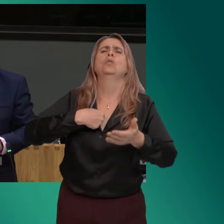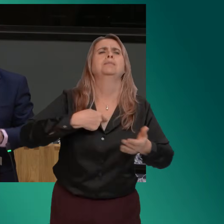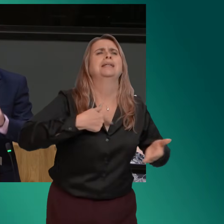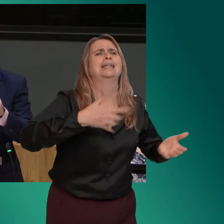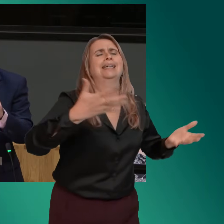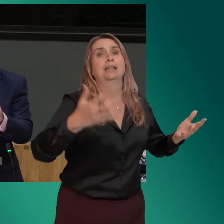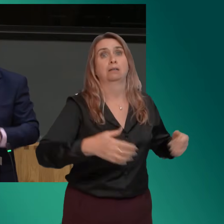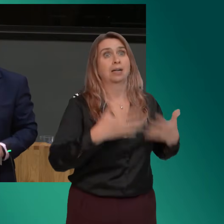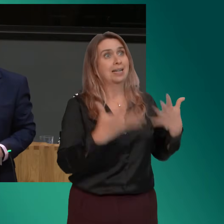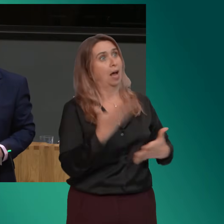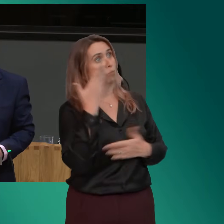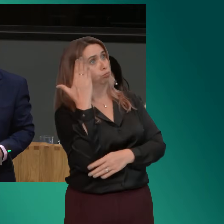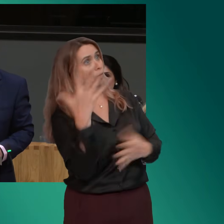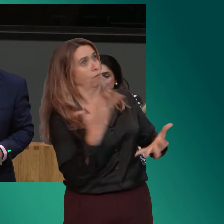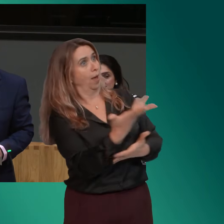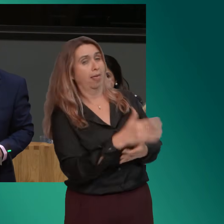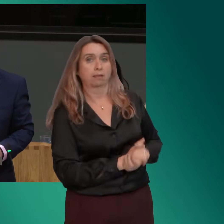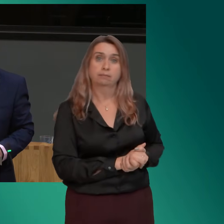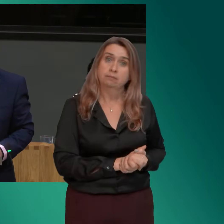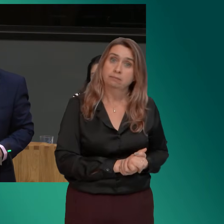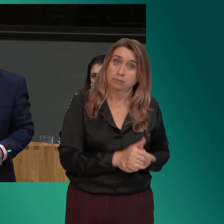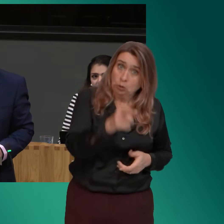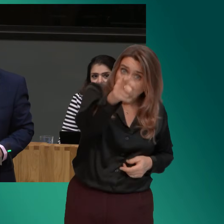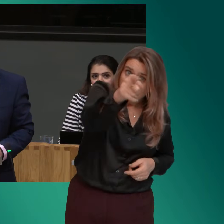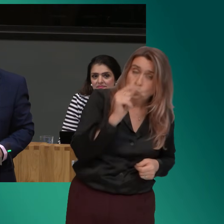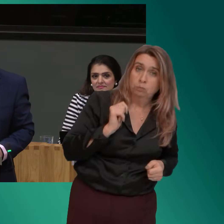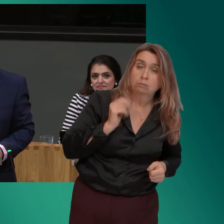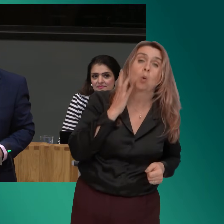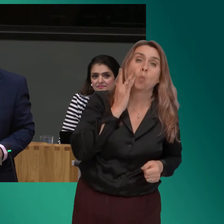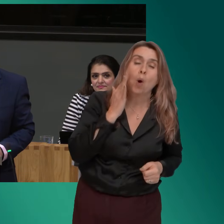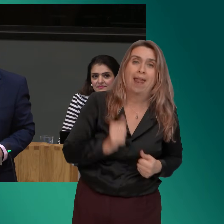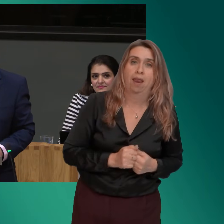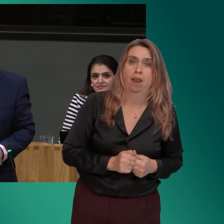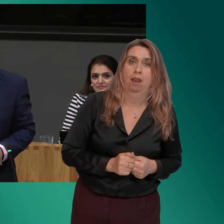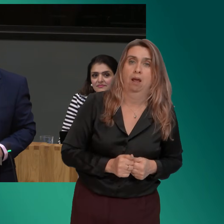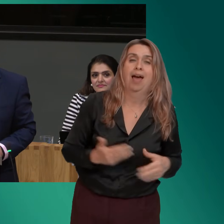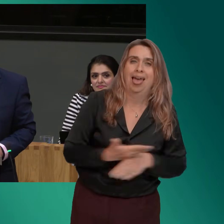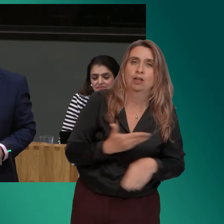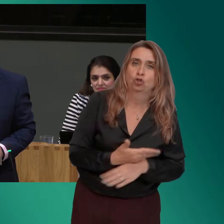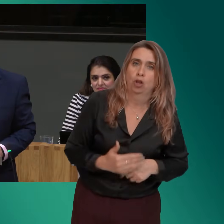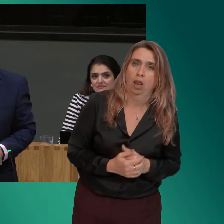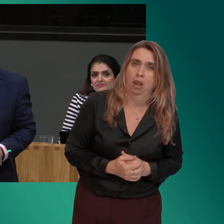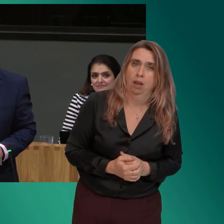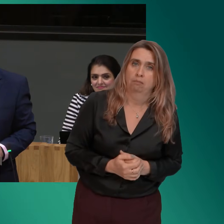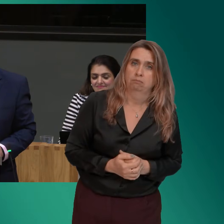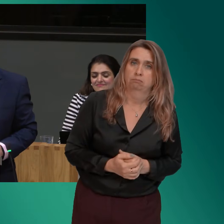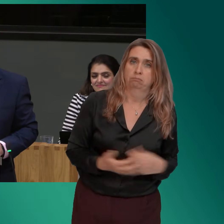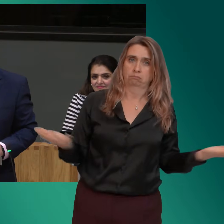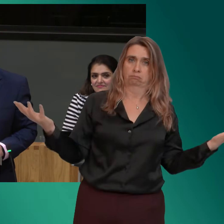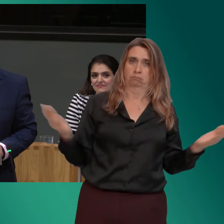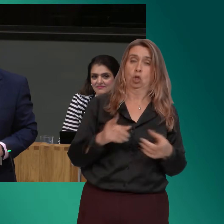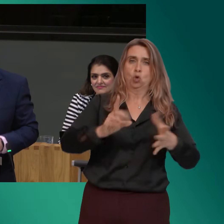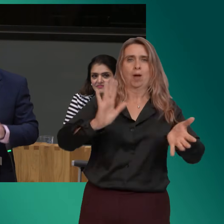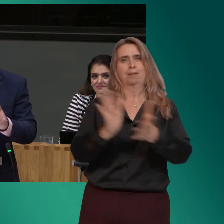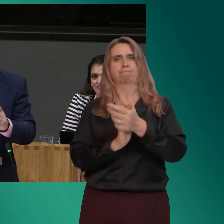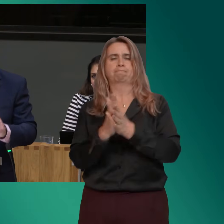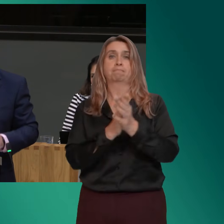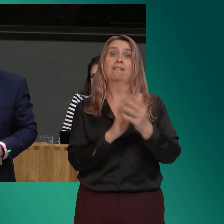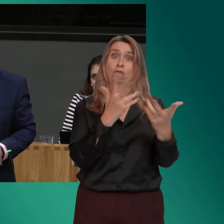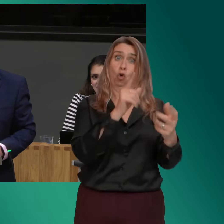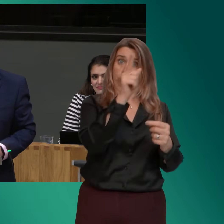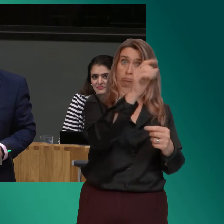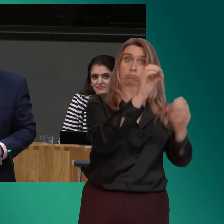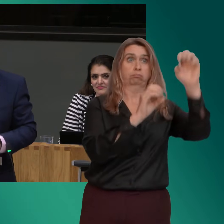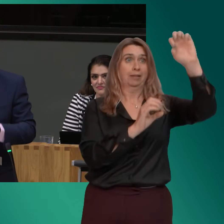not words. So can you tell us, First Minister, when will we see action, not just on the Menai crossing, which